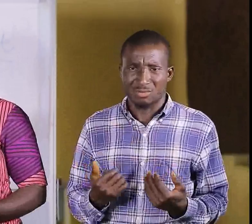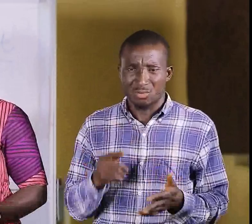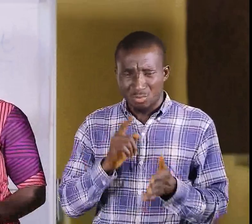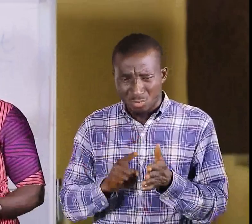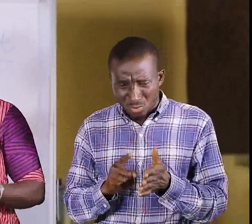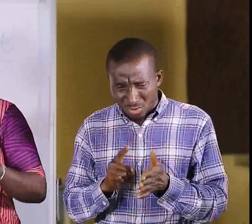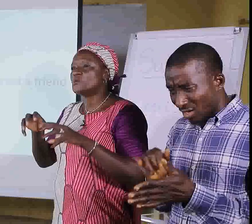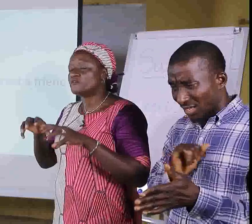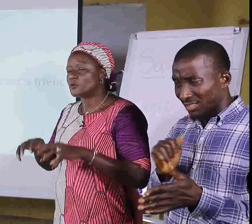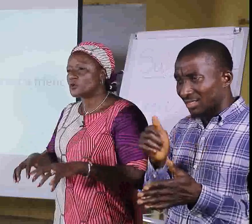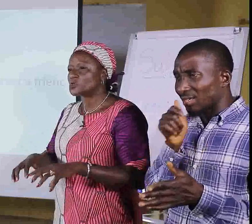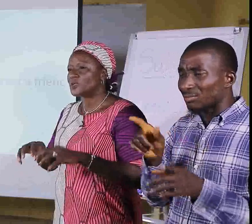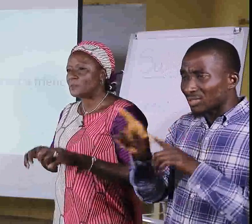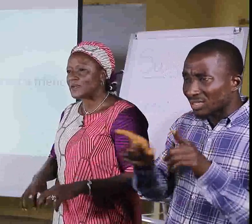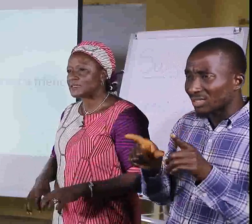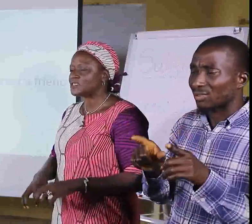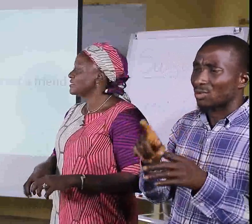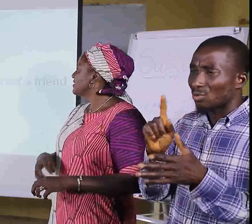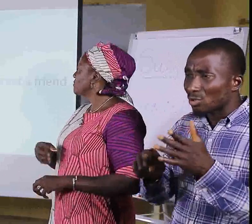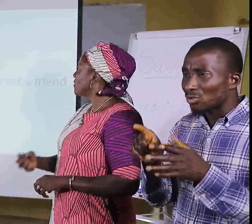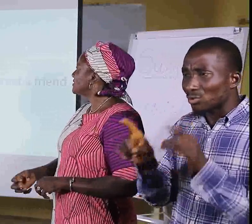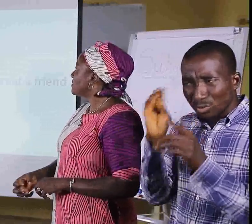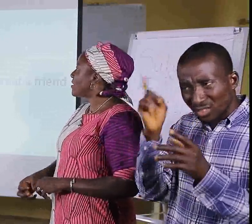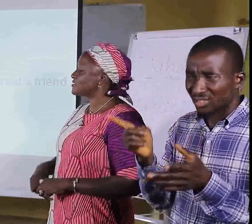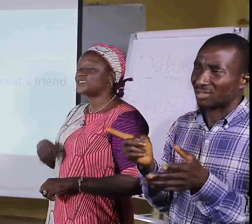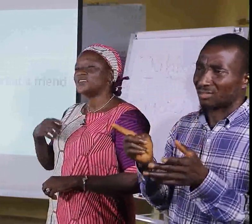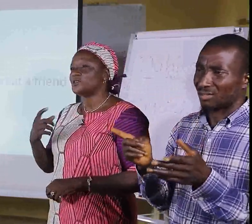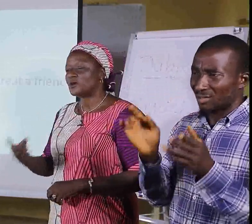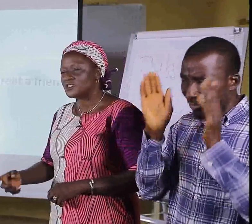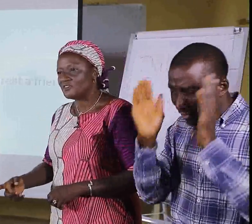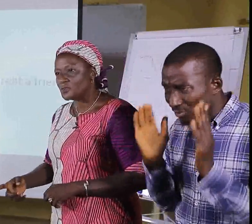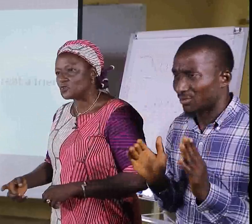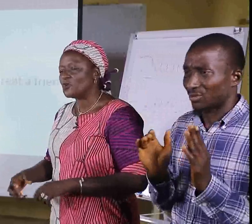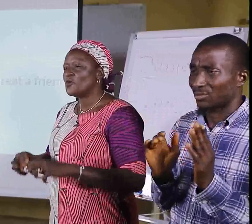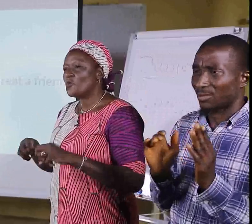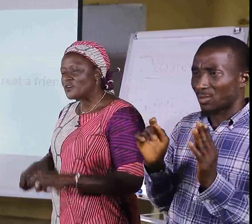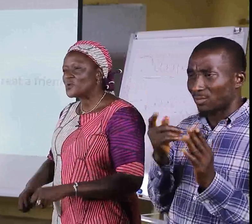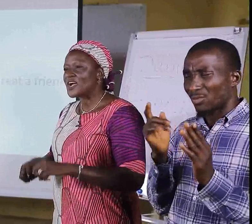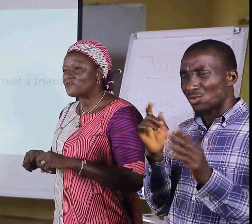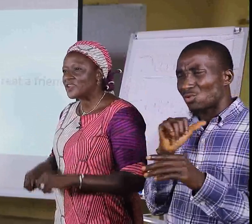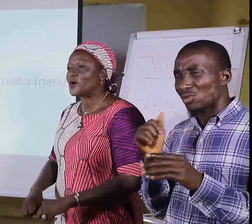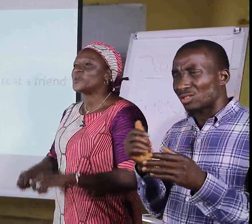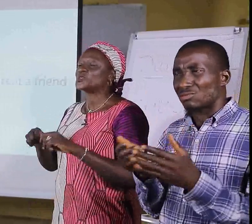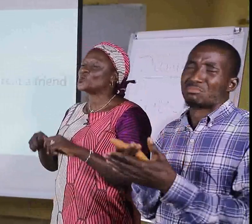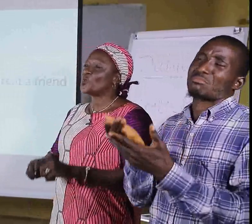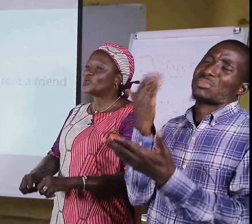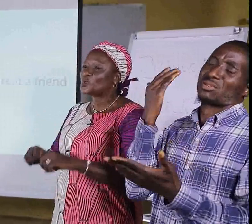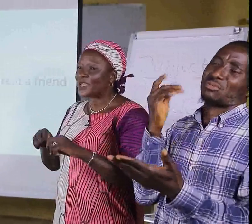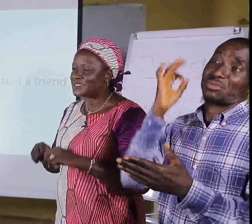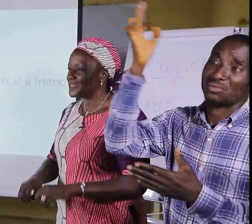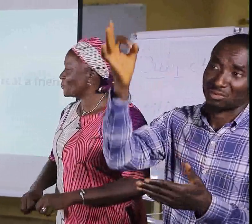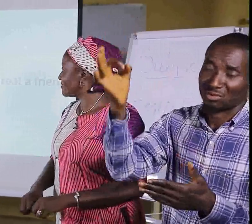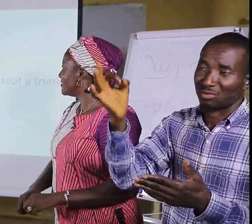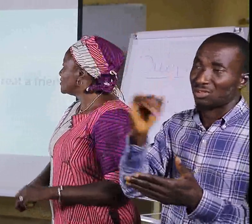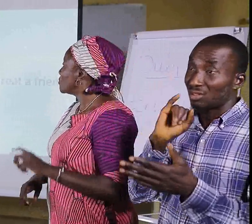from the lesson? So we'll focus on the present, not the past, not the future. What we have now is what